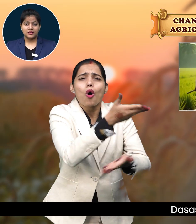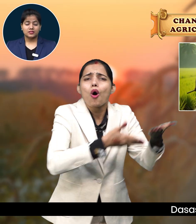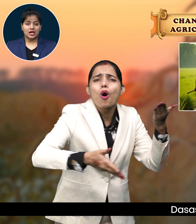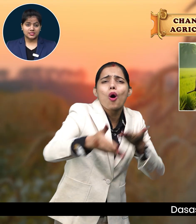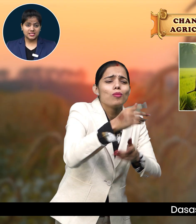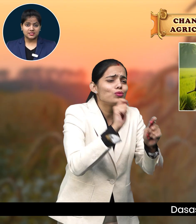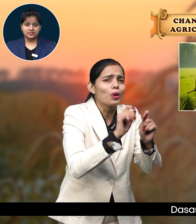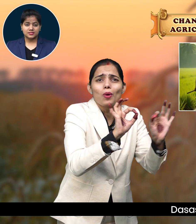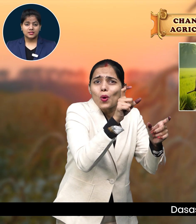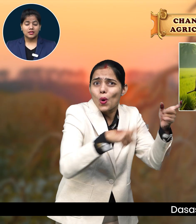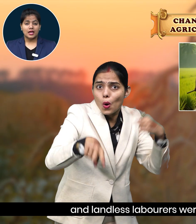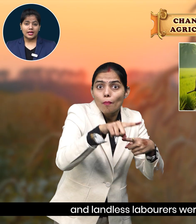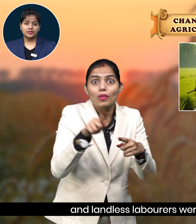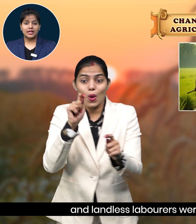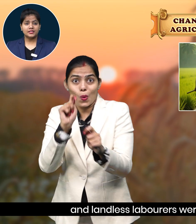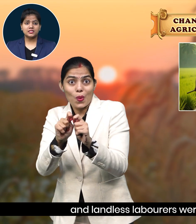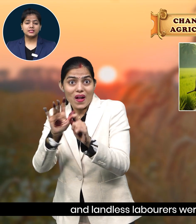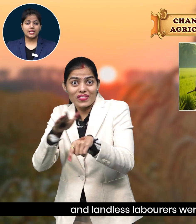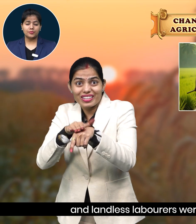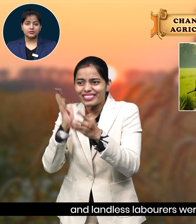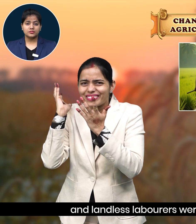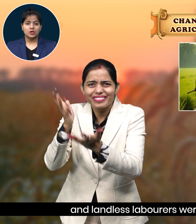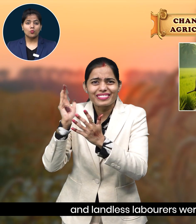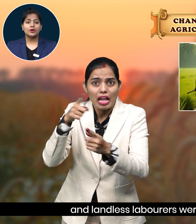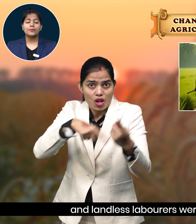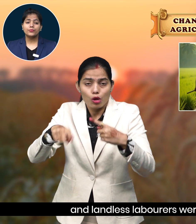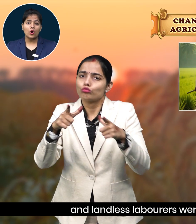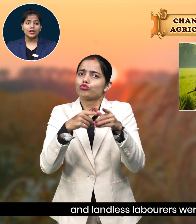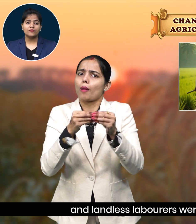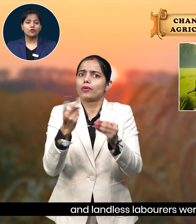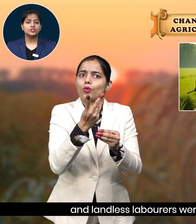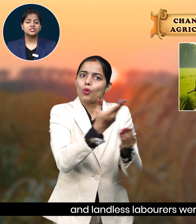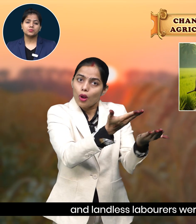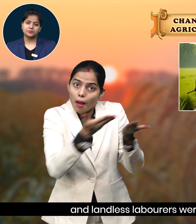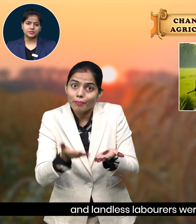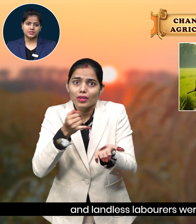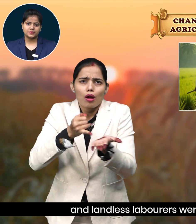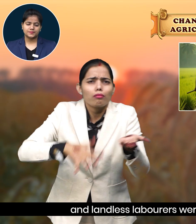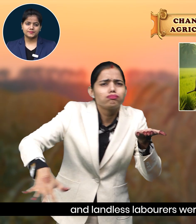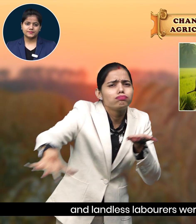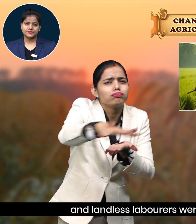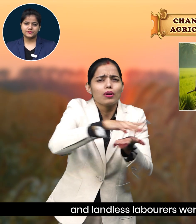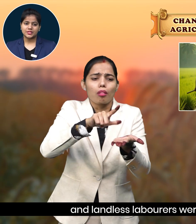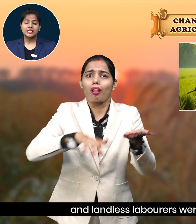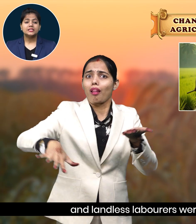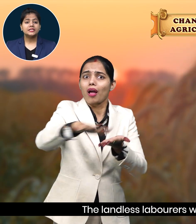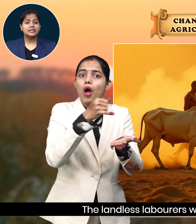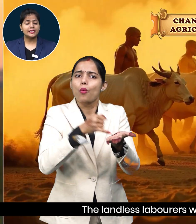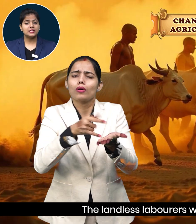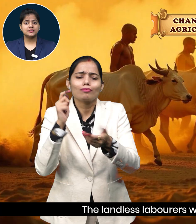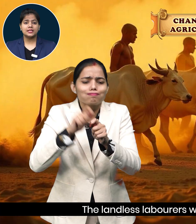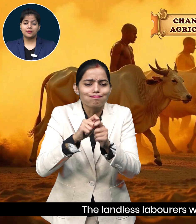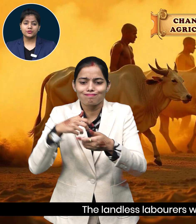Dasa, dasis, and landless laborers were employed for this purpose.